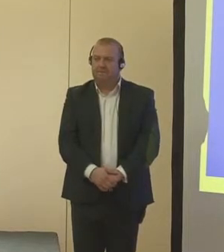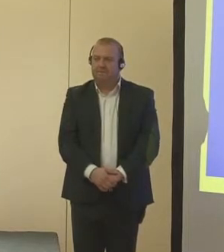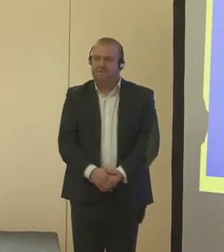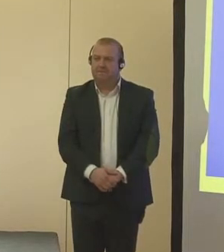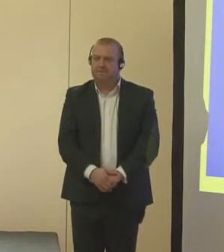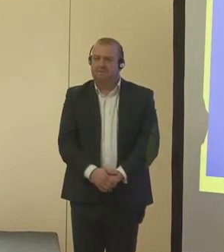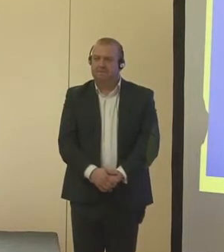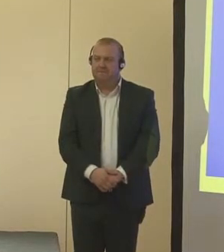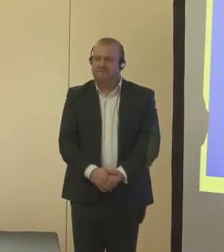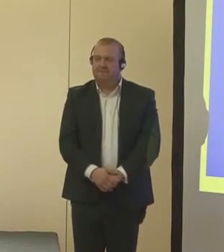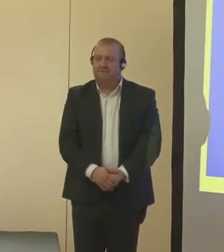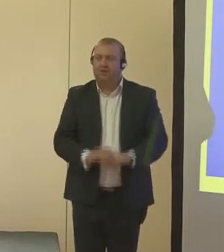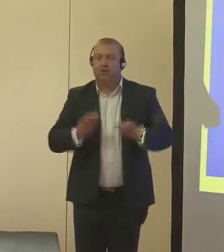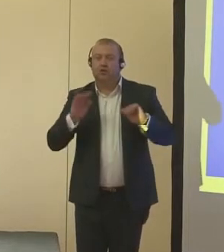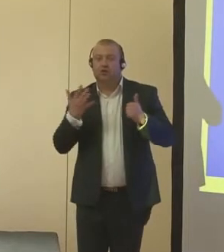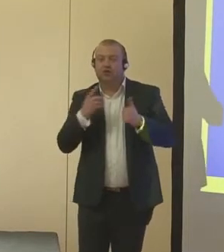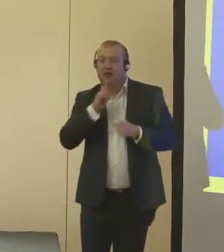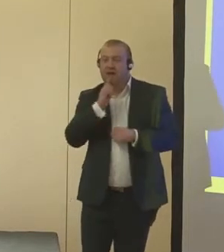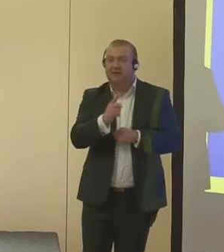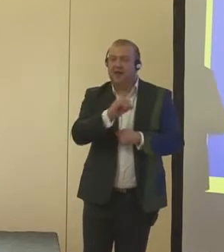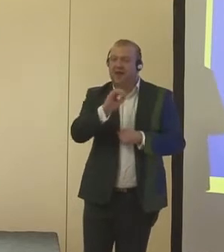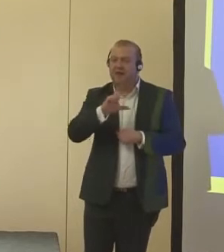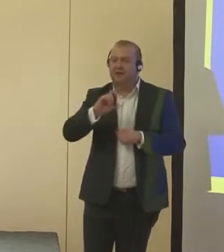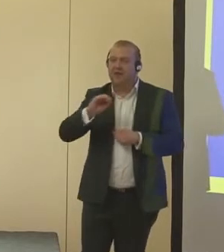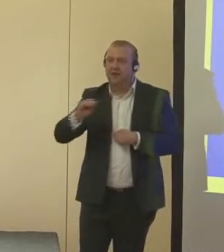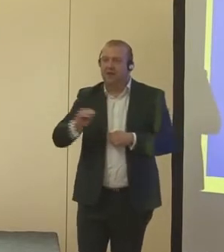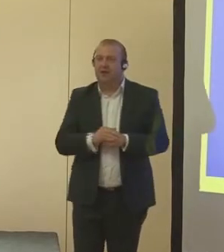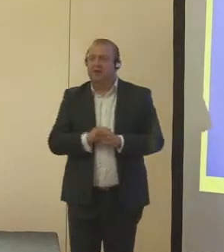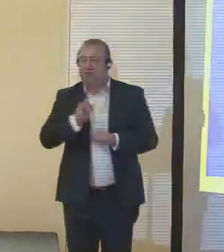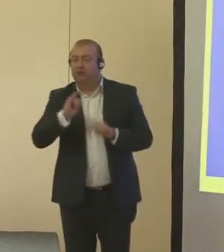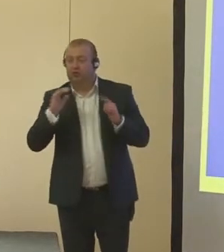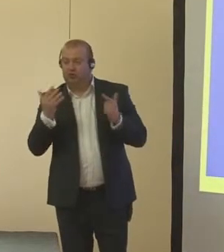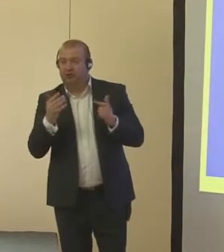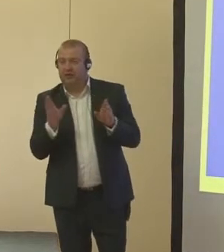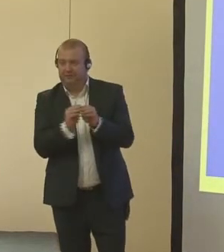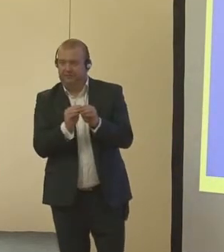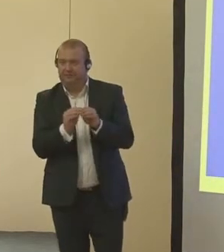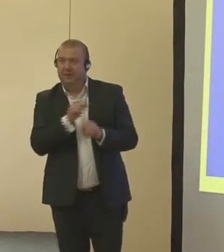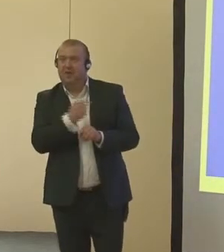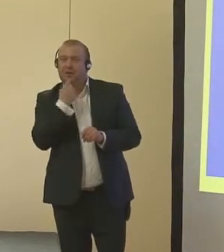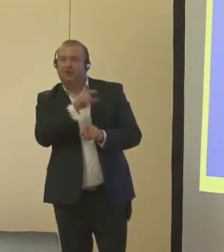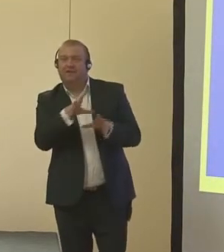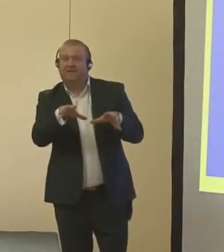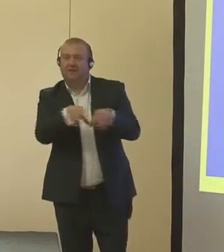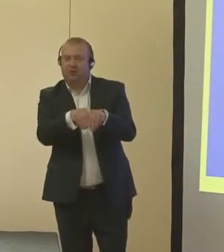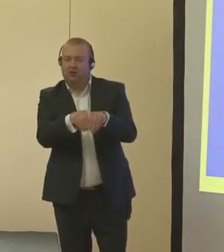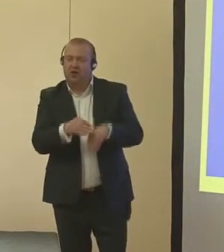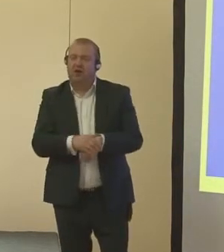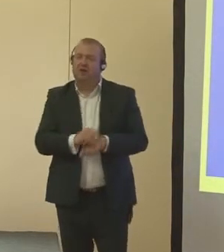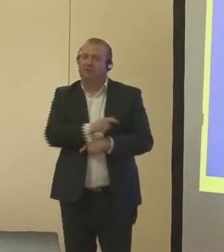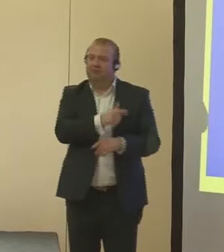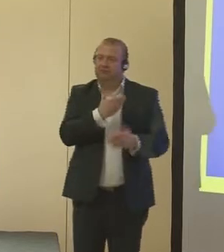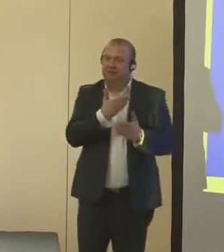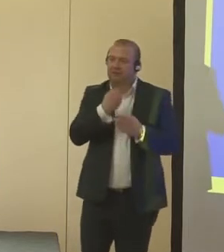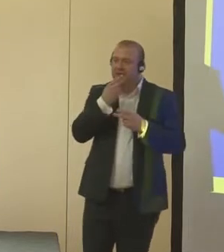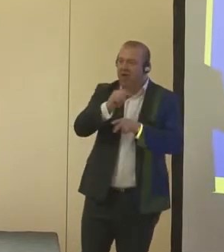The sixth recommendation, and also the seventh, maybe I'll take these together. One is research should be promoted in order to